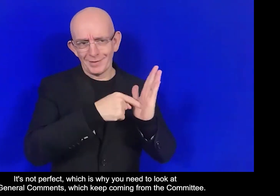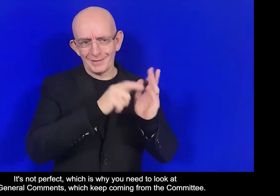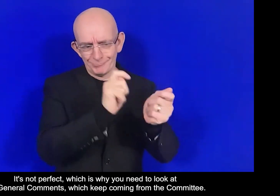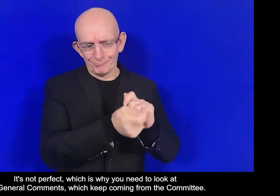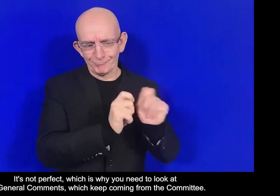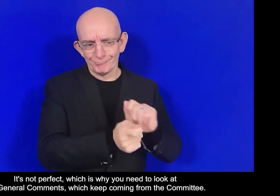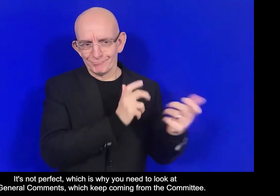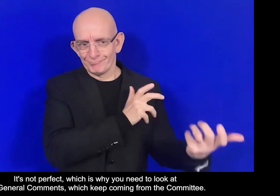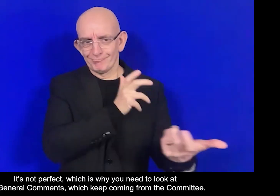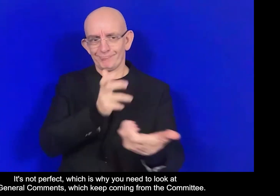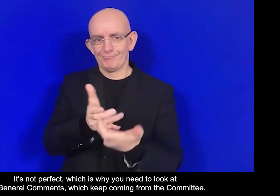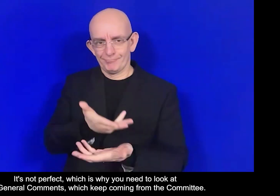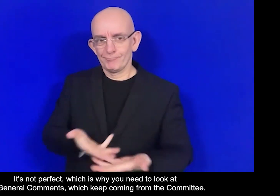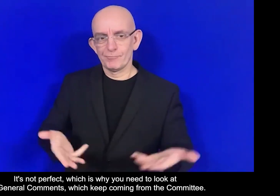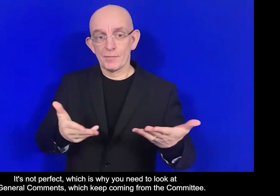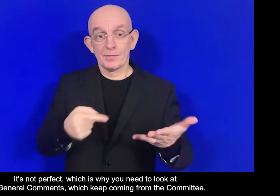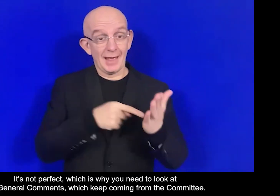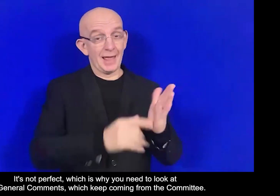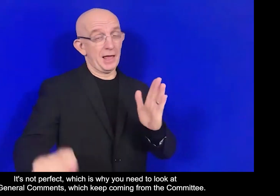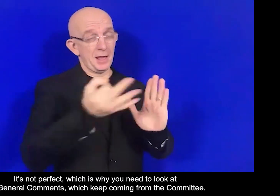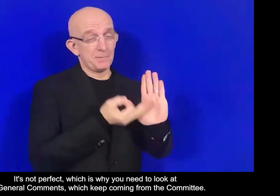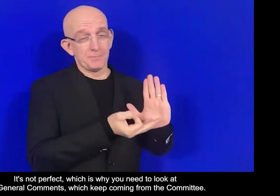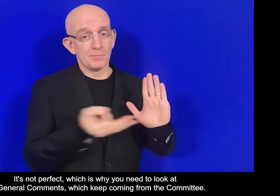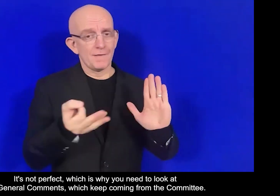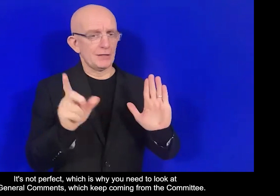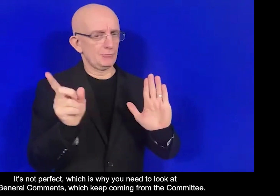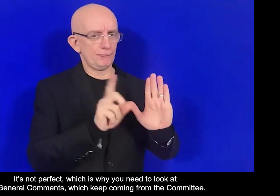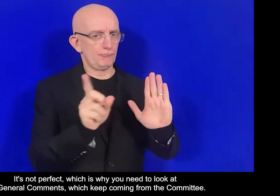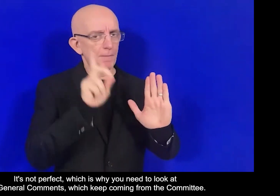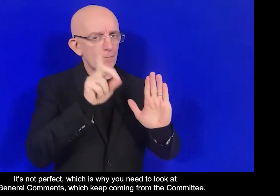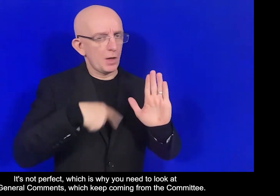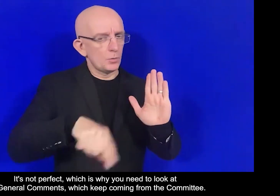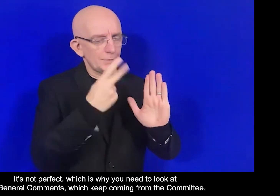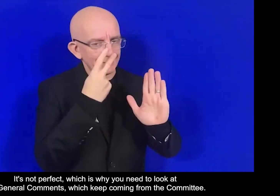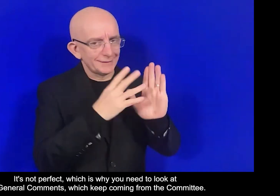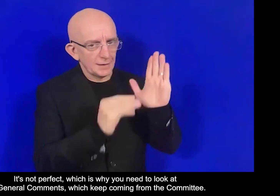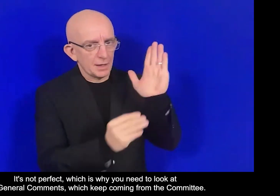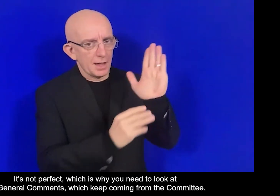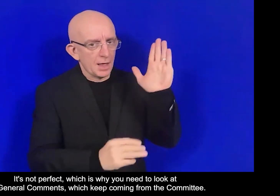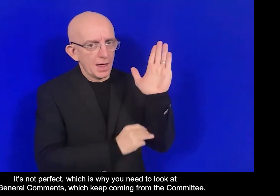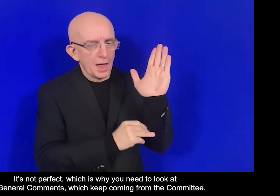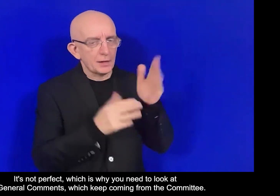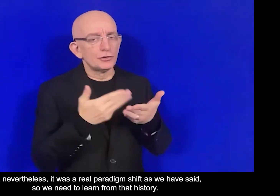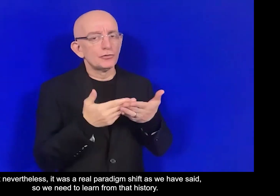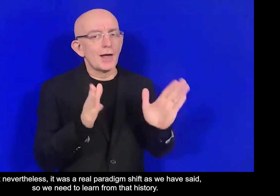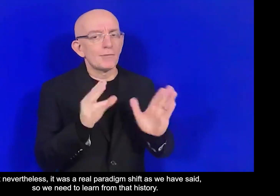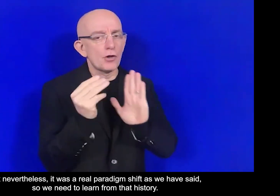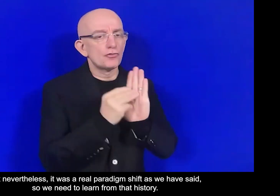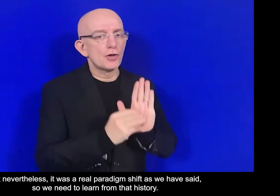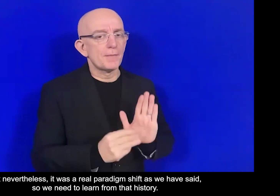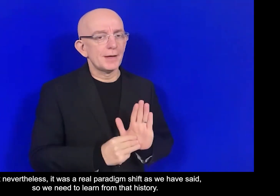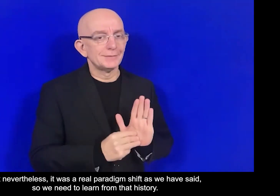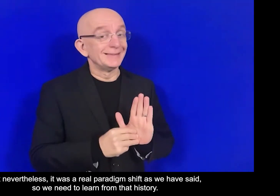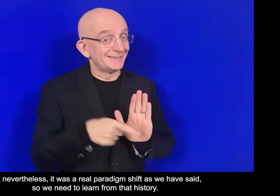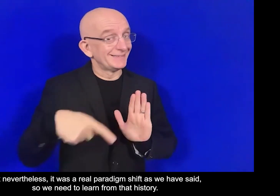And it's not perfect, which is why you need to look at the general comments which keep coming from the committee. But